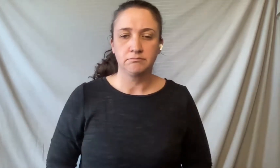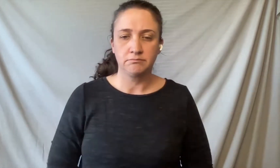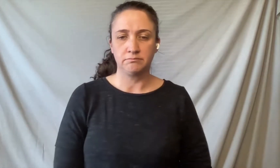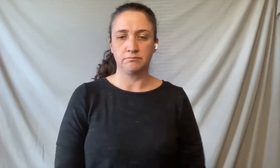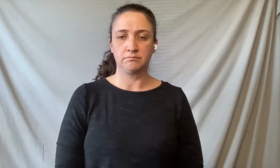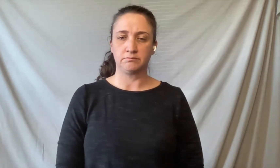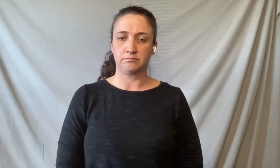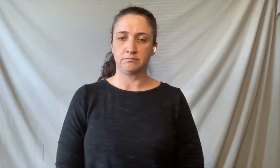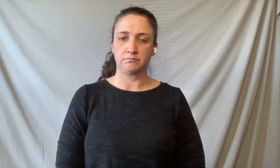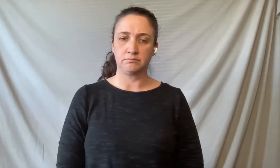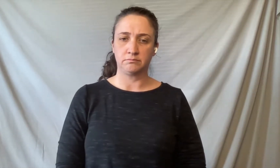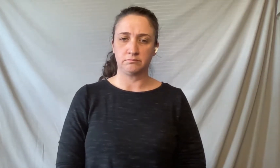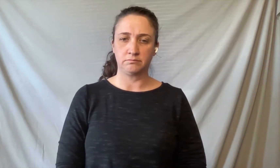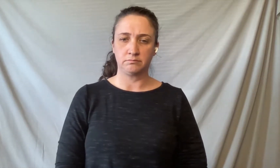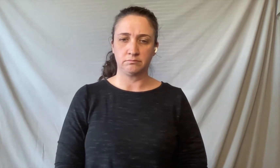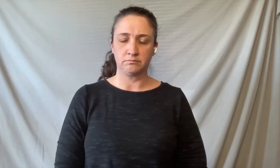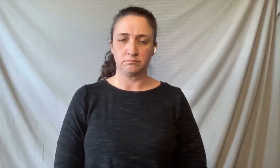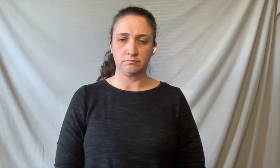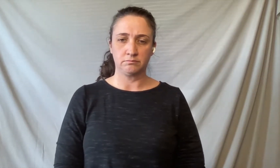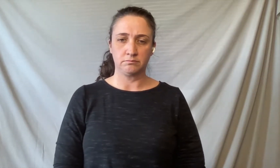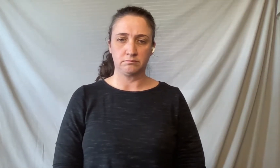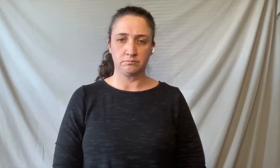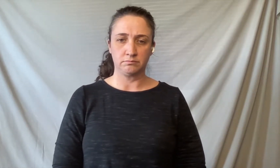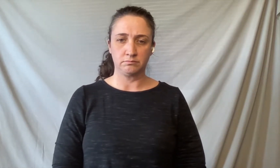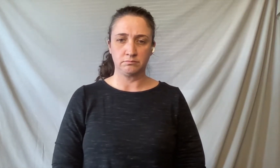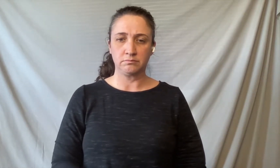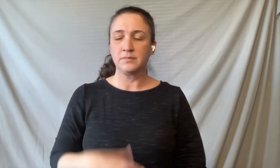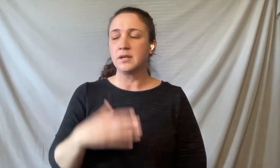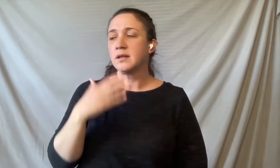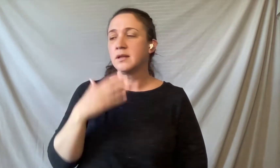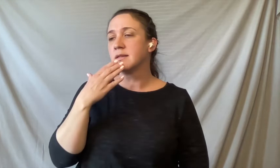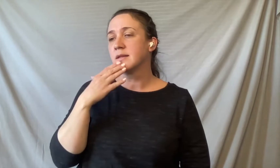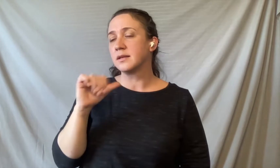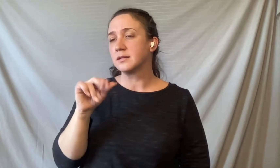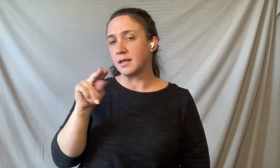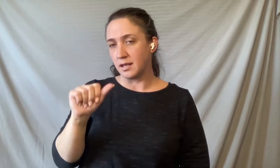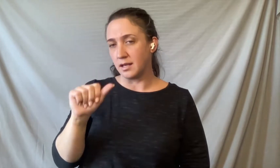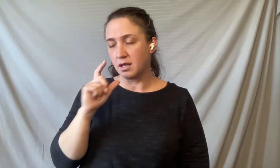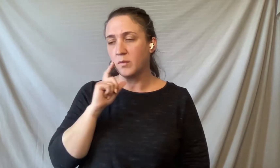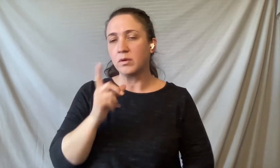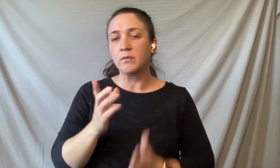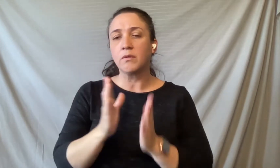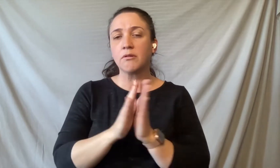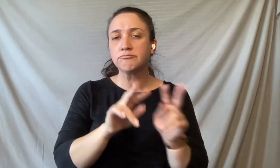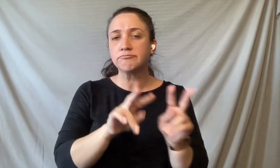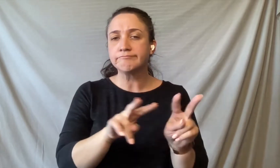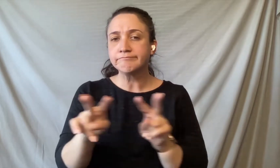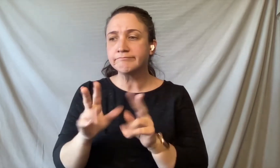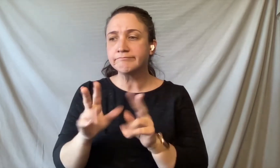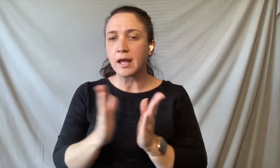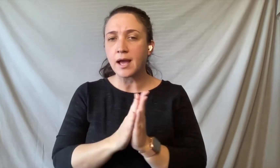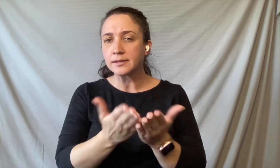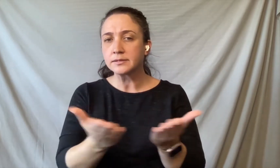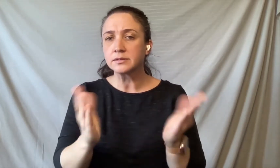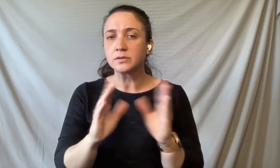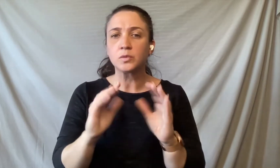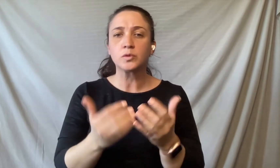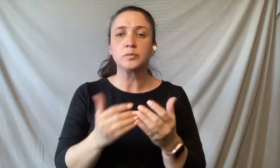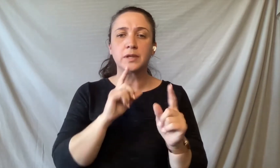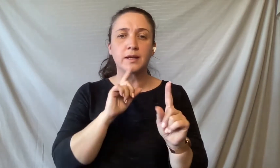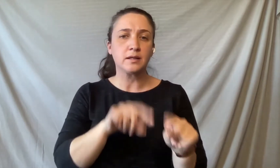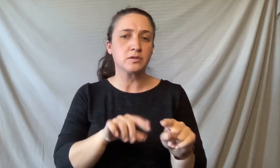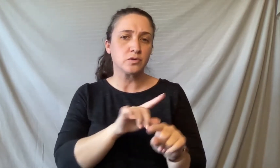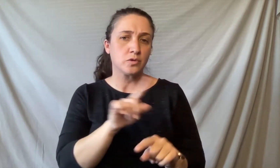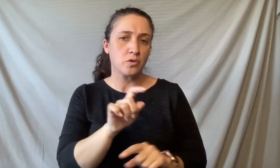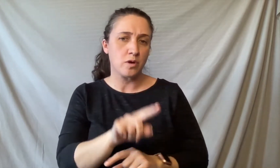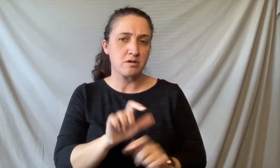Thanks, Anna. And I think, we'll look to the group to answer your question about how we will consolidate